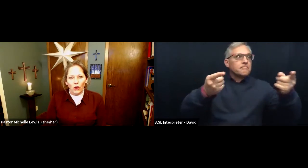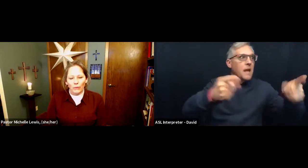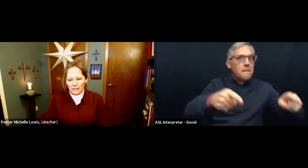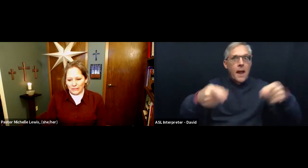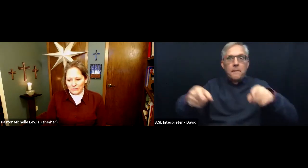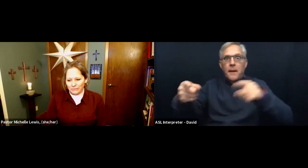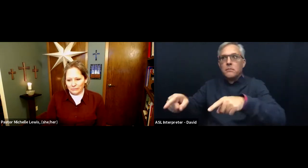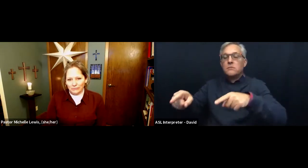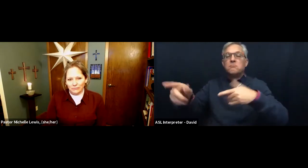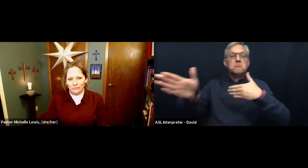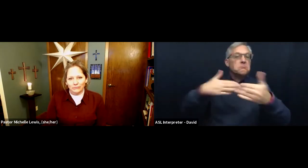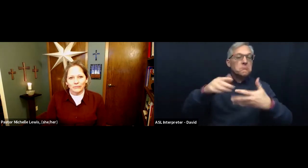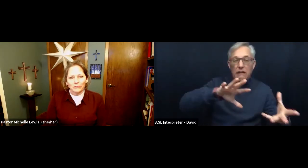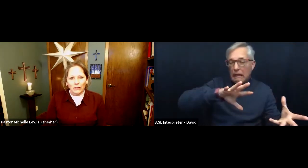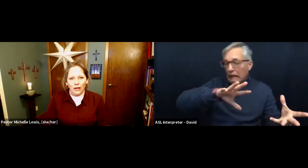Always,